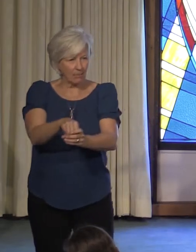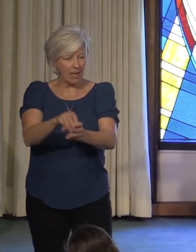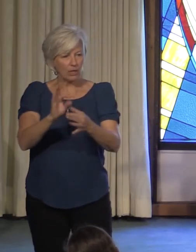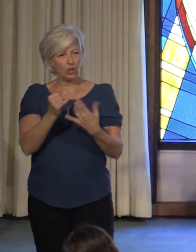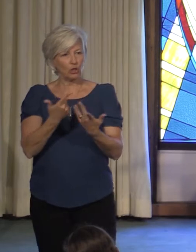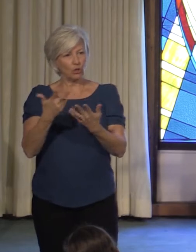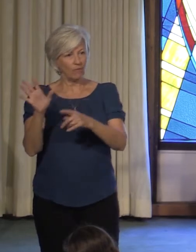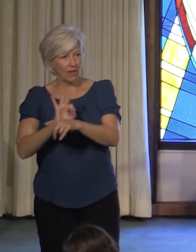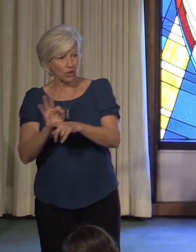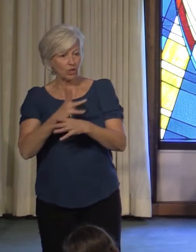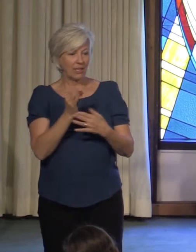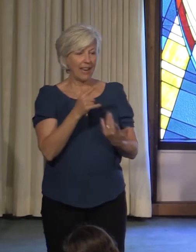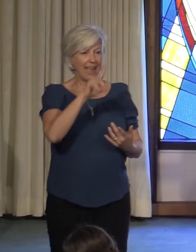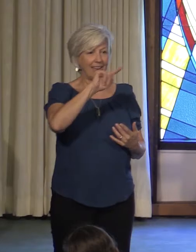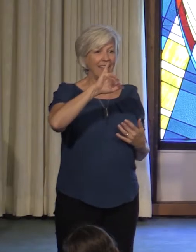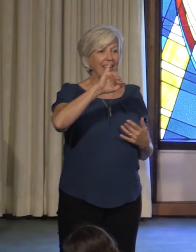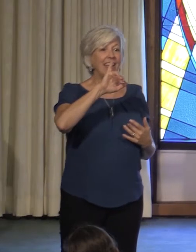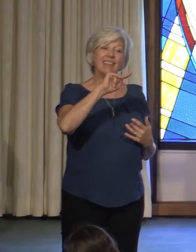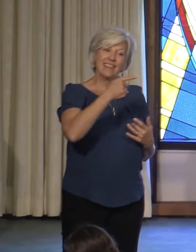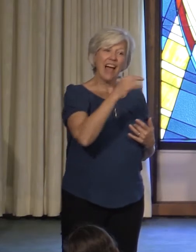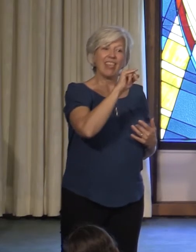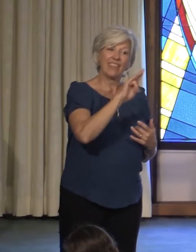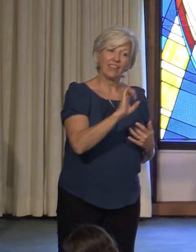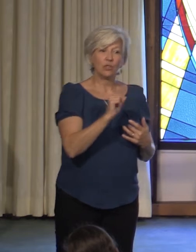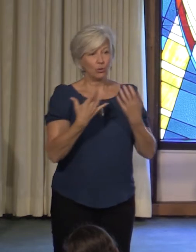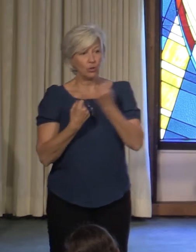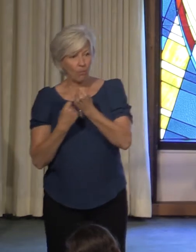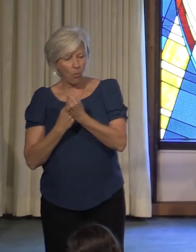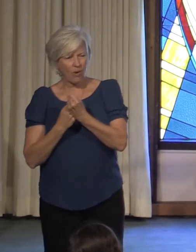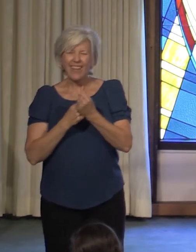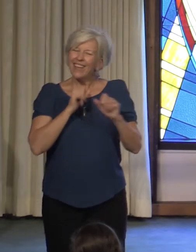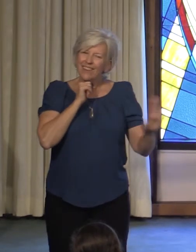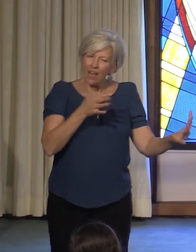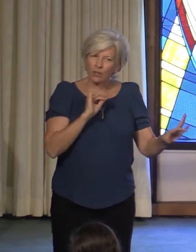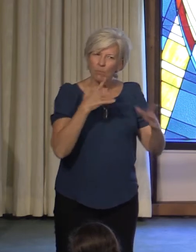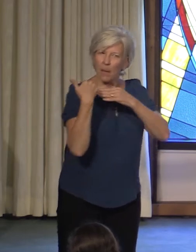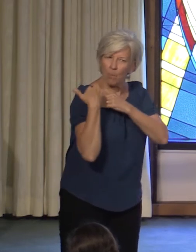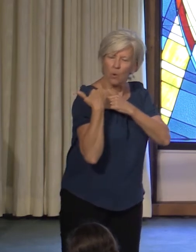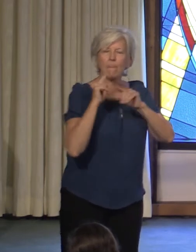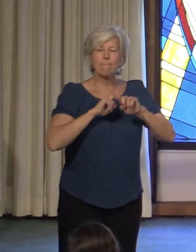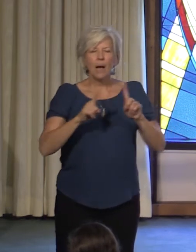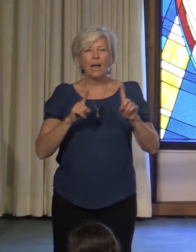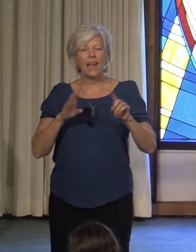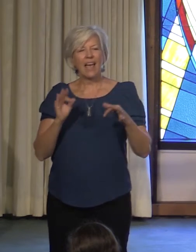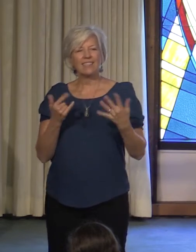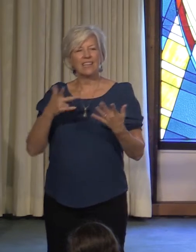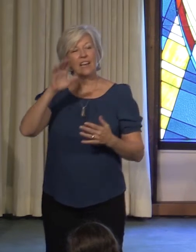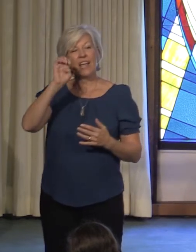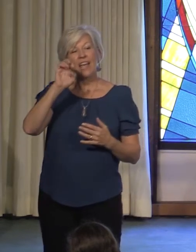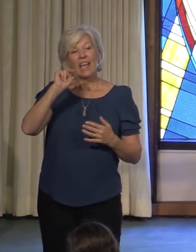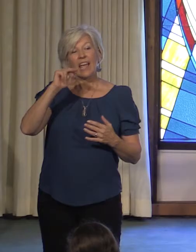tithing for support, not to become a burden upon its members, but as an engine of transformative